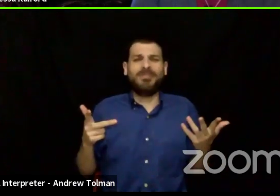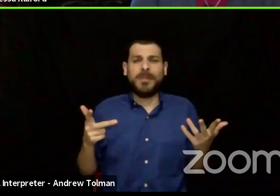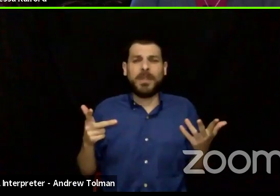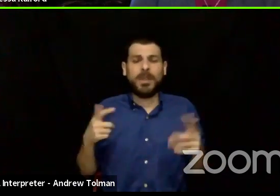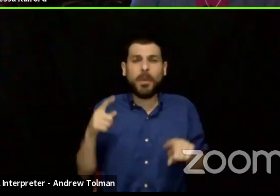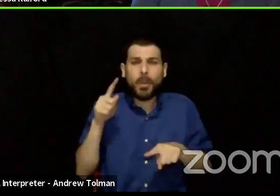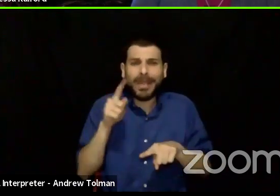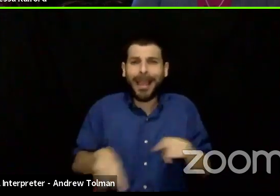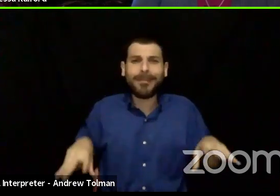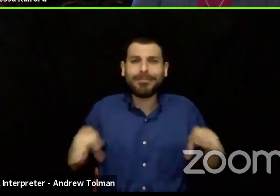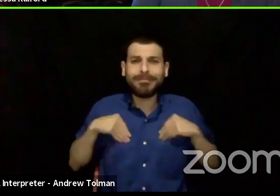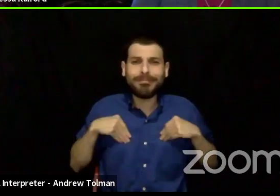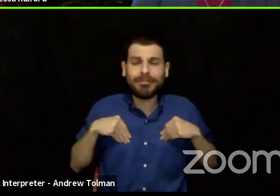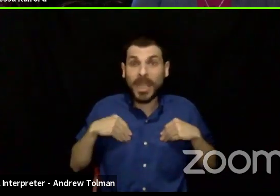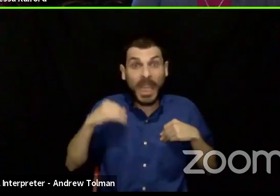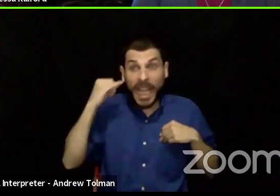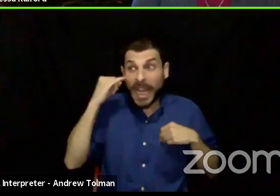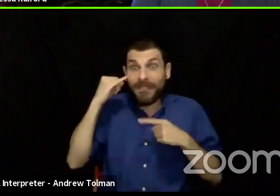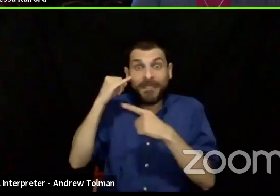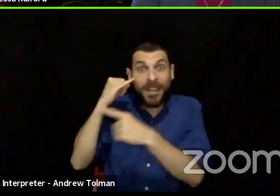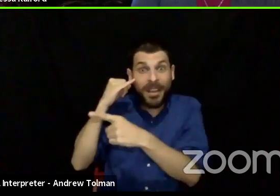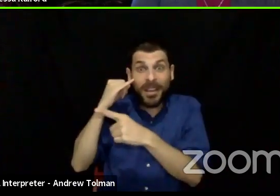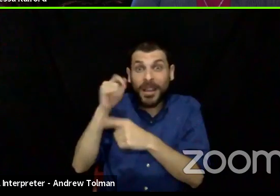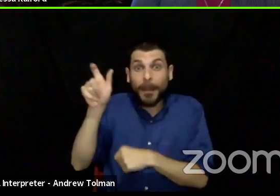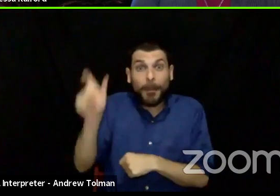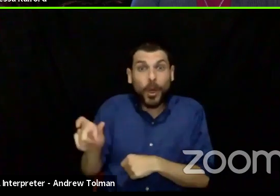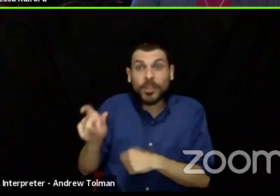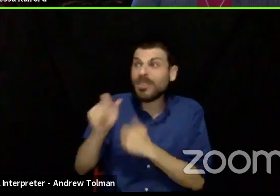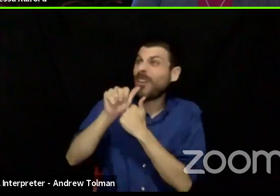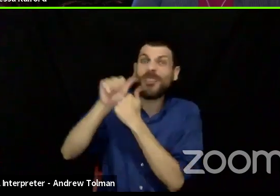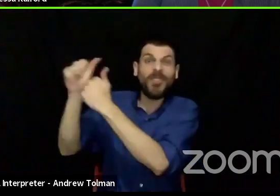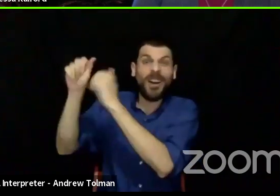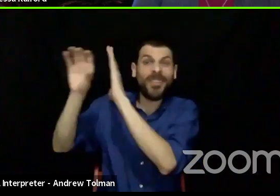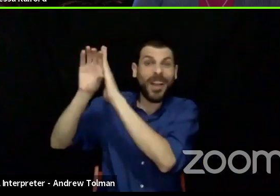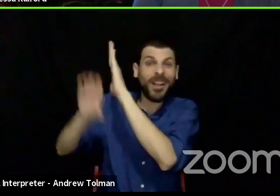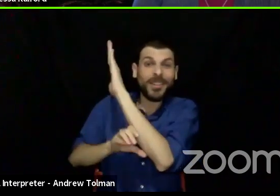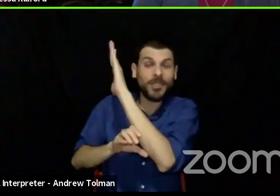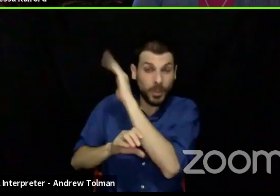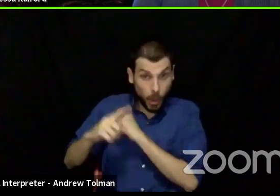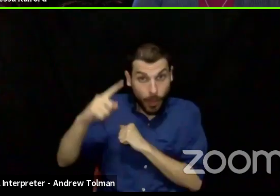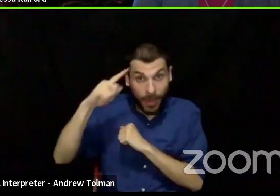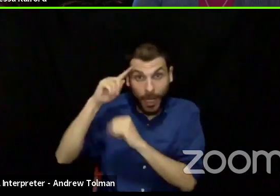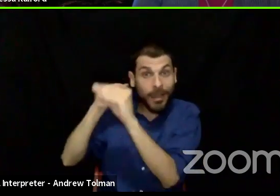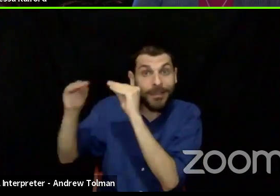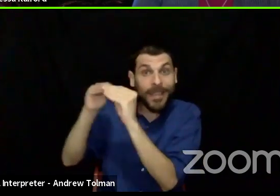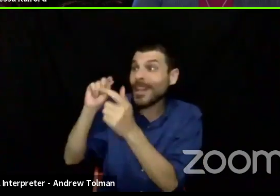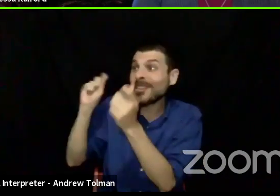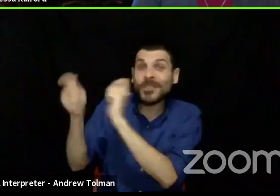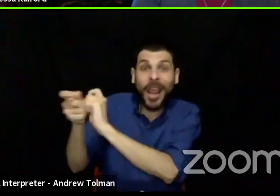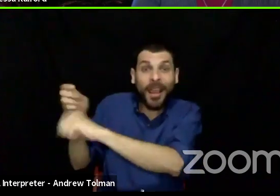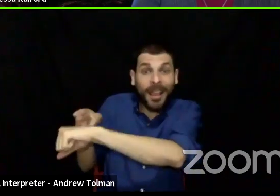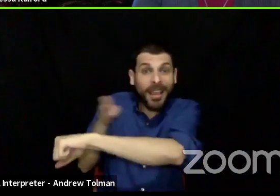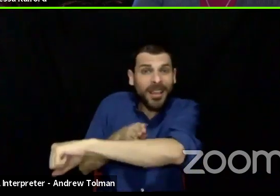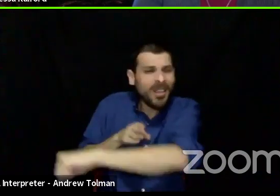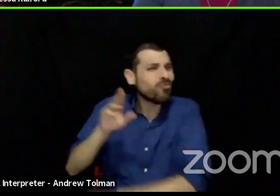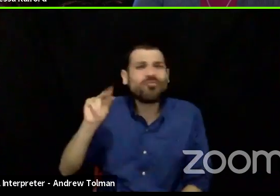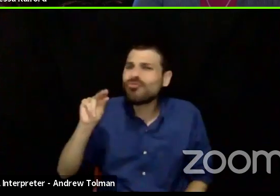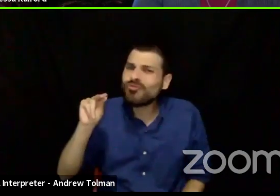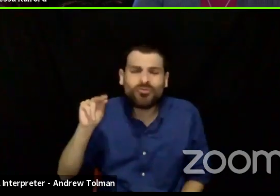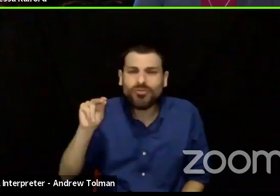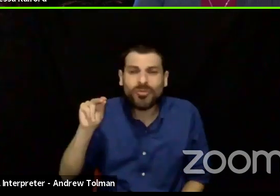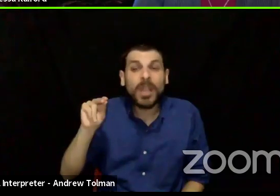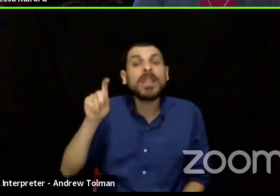to vote this person in and they're going to make it better for me. They have to be mindful to use their political awareness